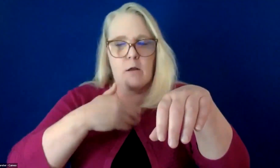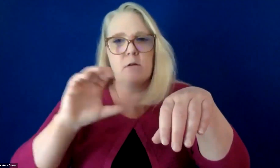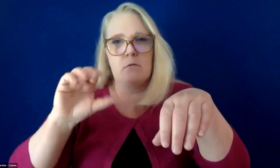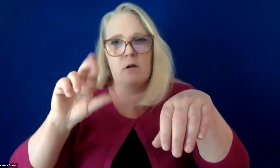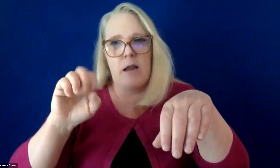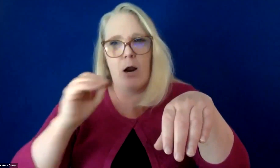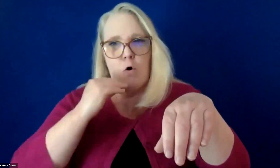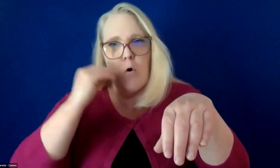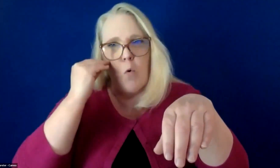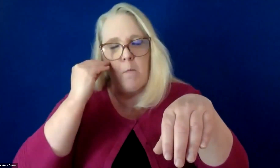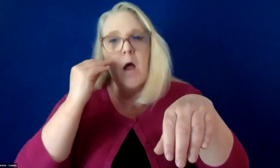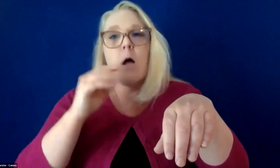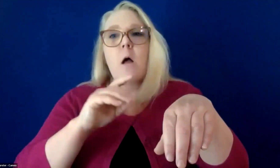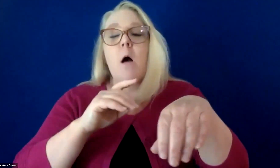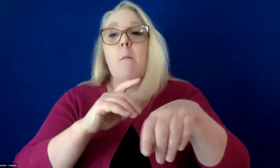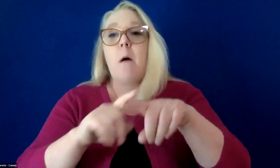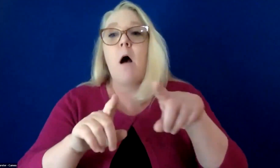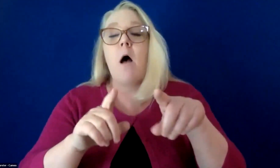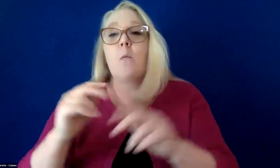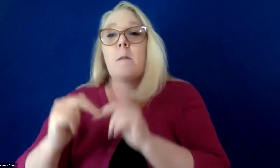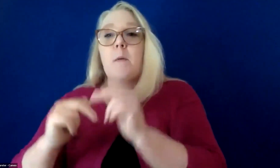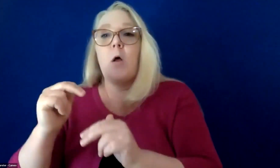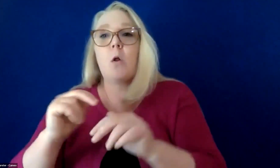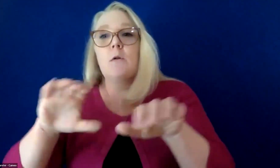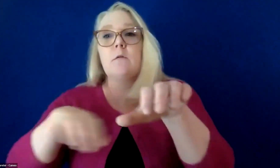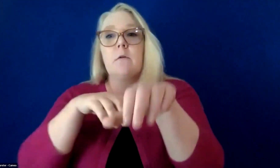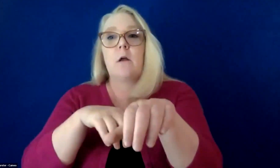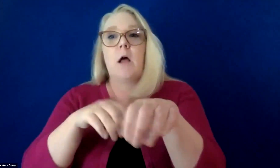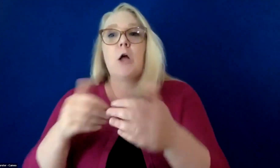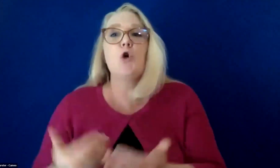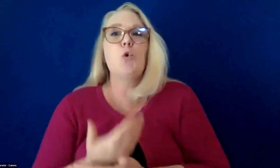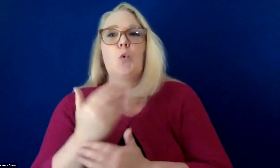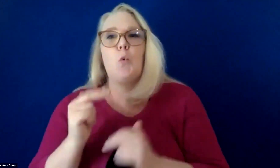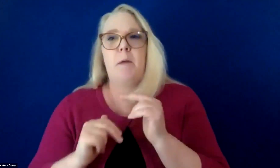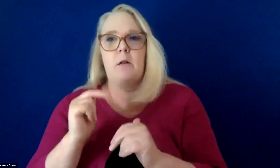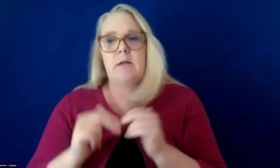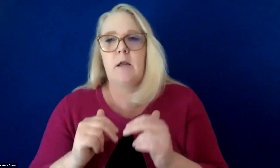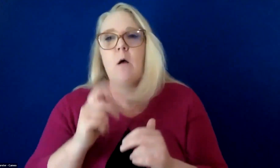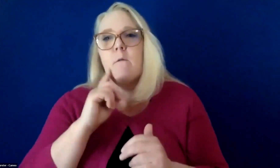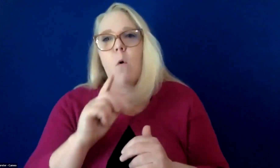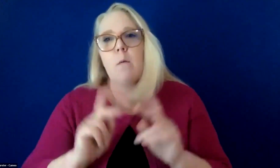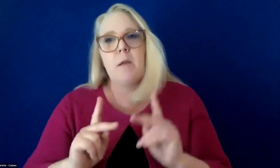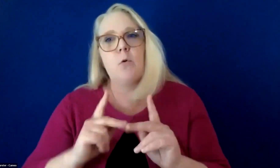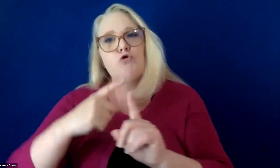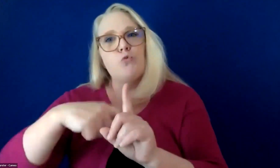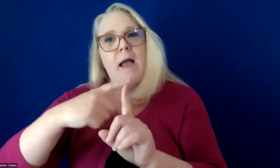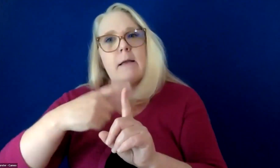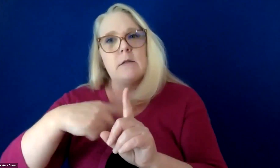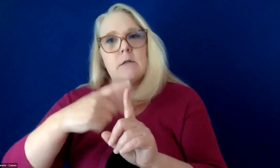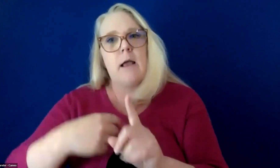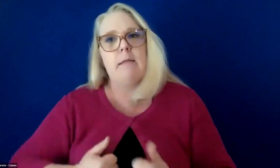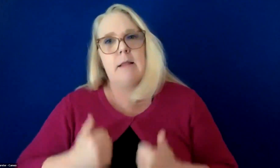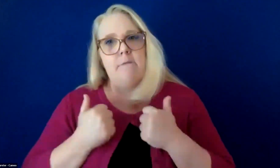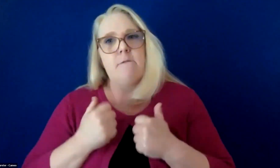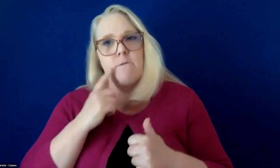parcel, and we build a new building in the back so that we can have individuals rent that out through supported